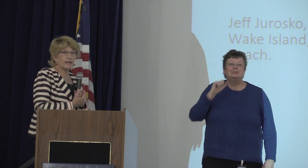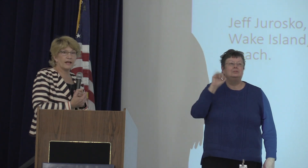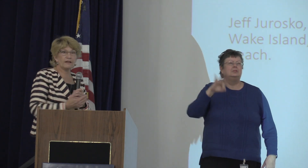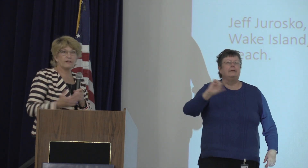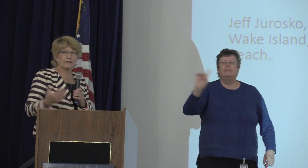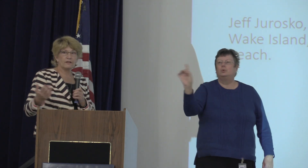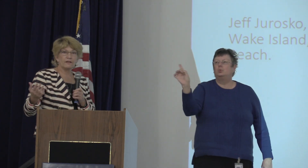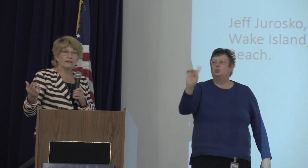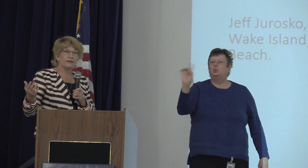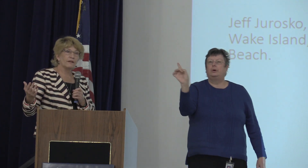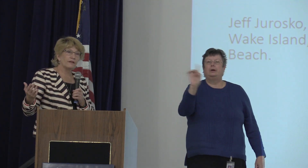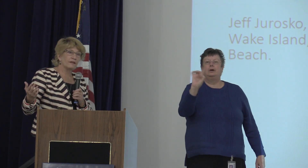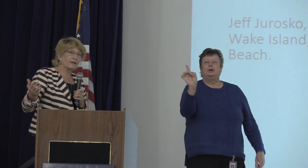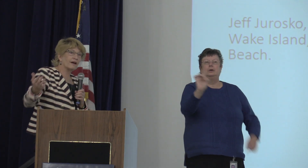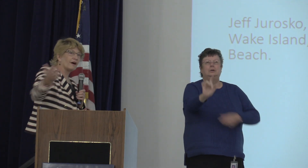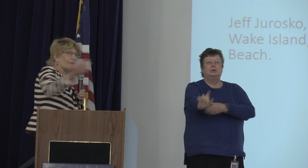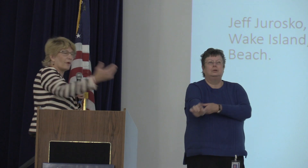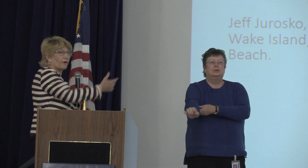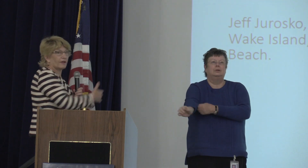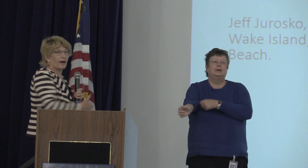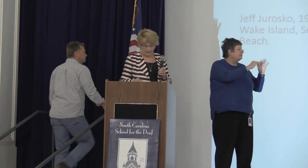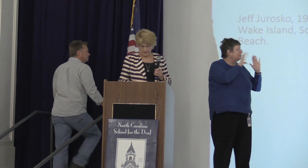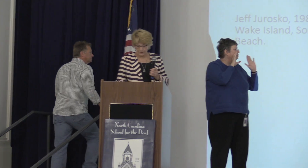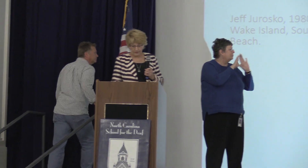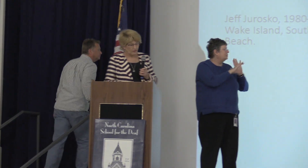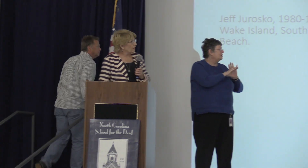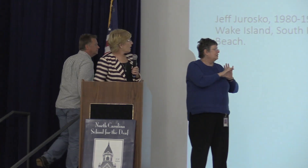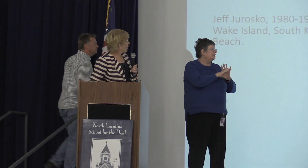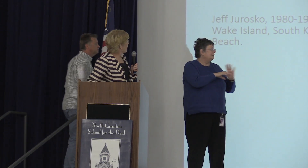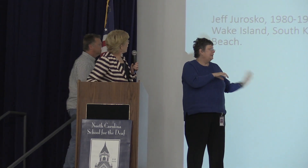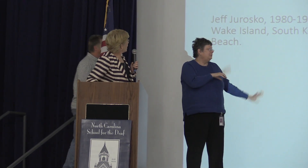Jeff here today? Come on up.